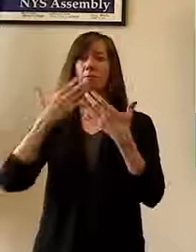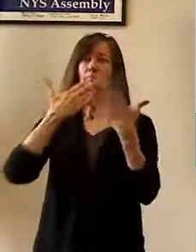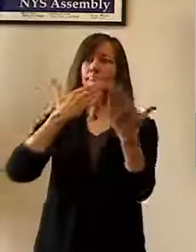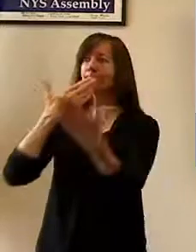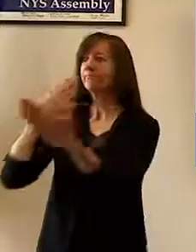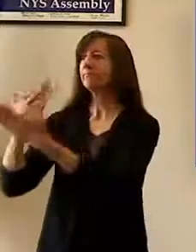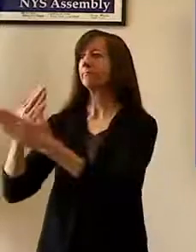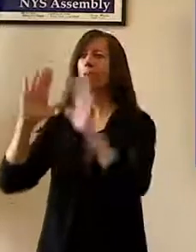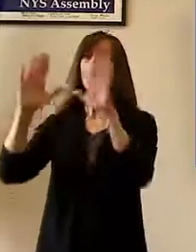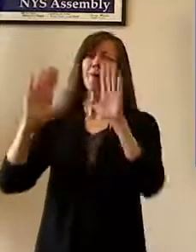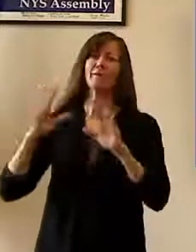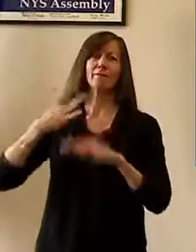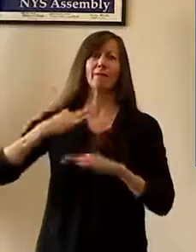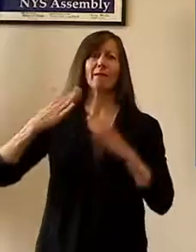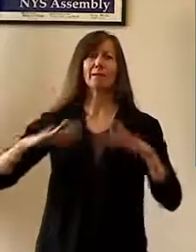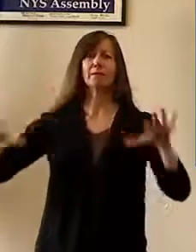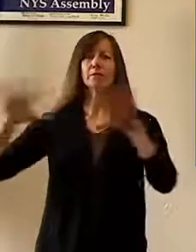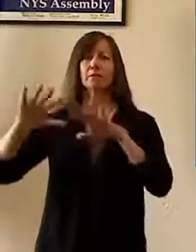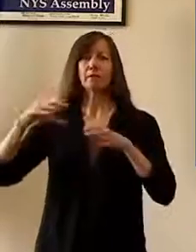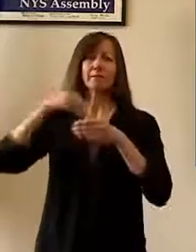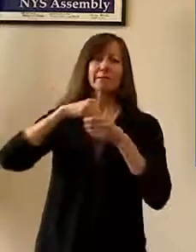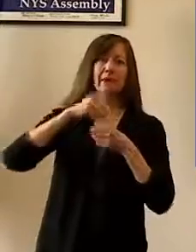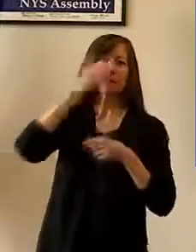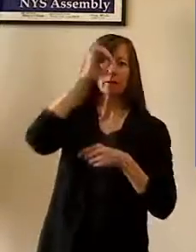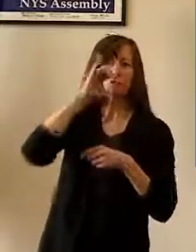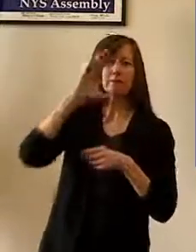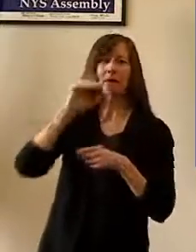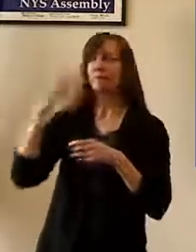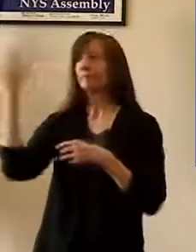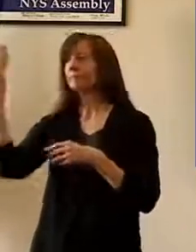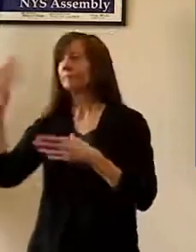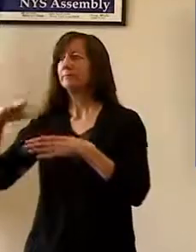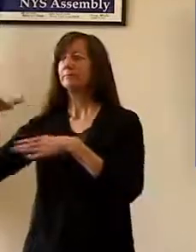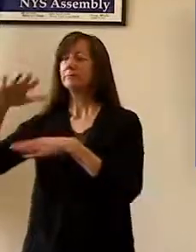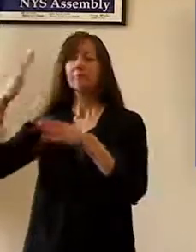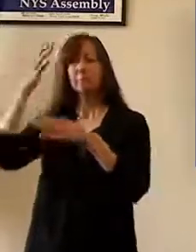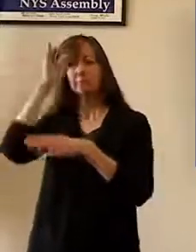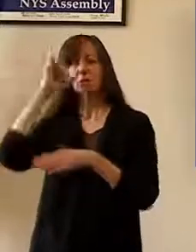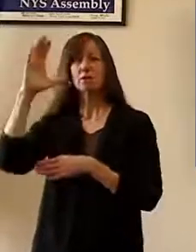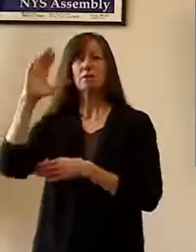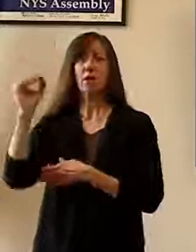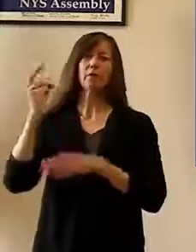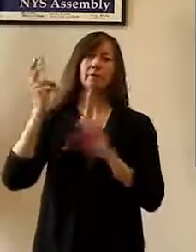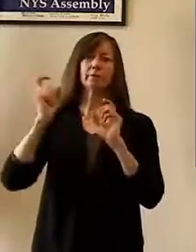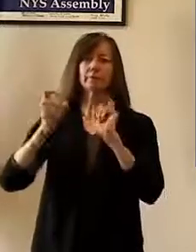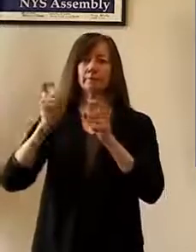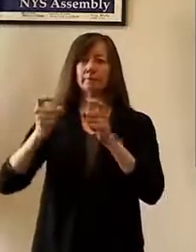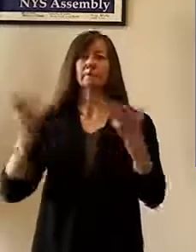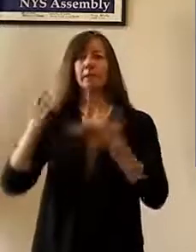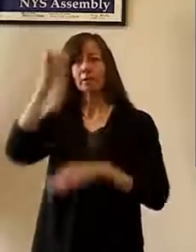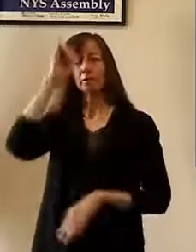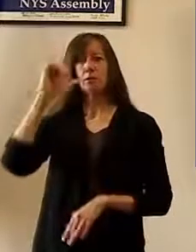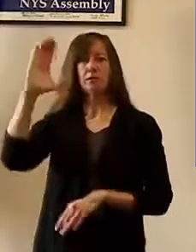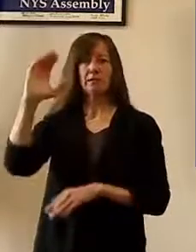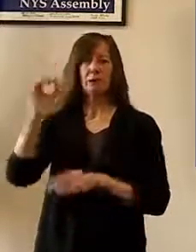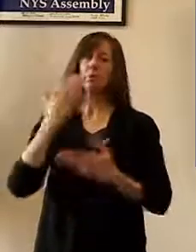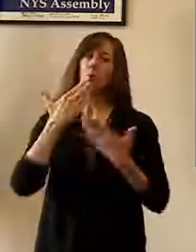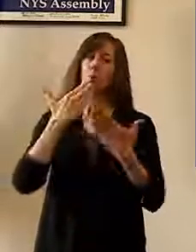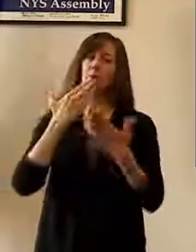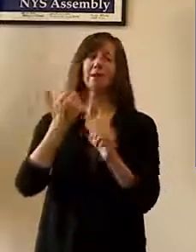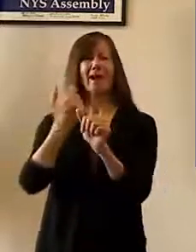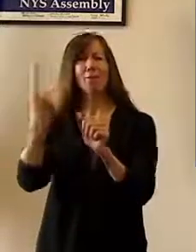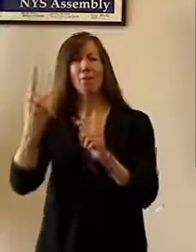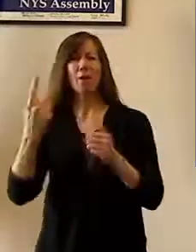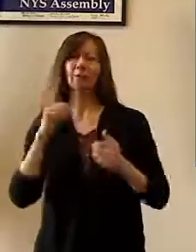volunteers in and around Dutchess County, those who contribute to Dutchess County government, but also every one of you who volunteer in